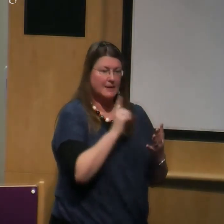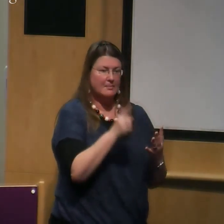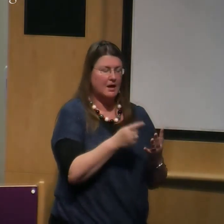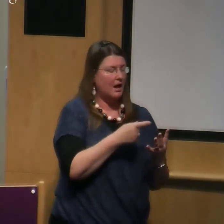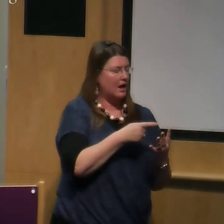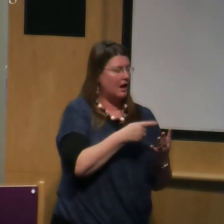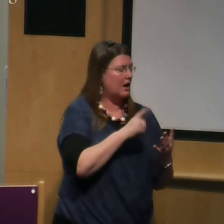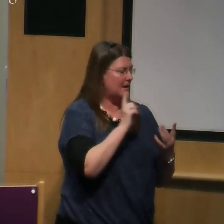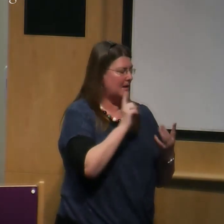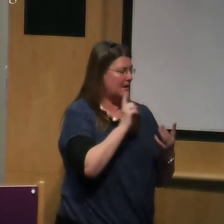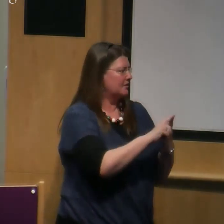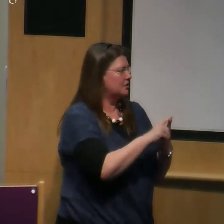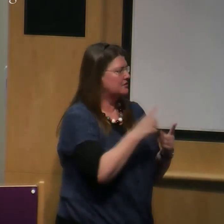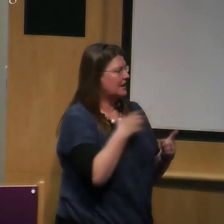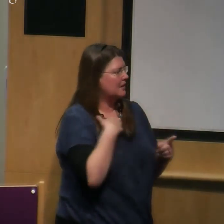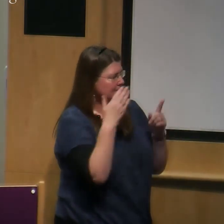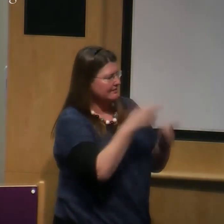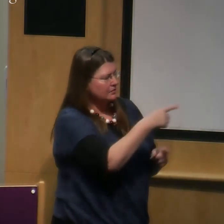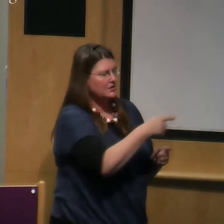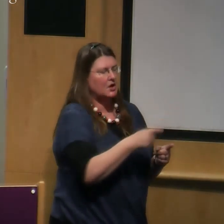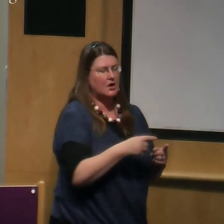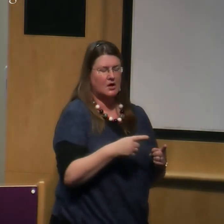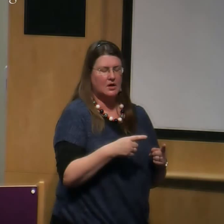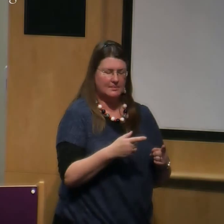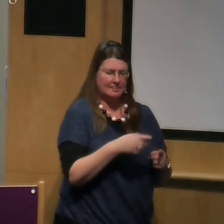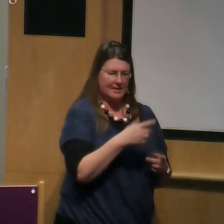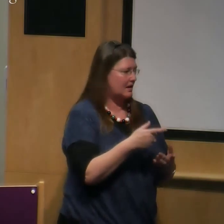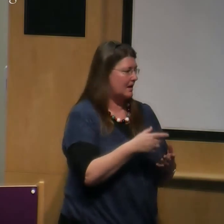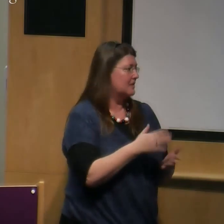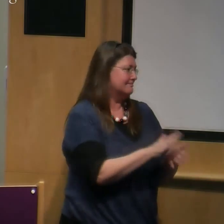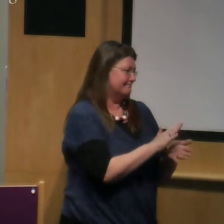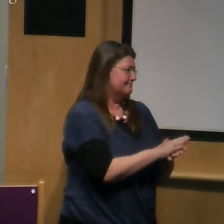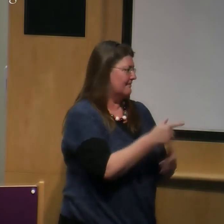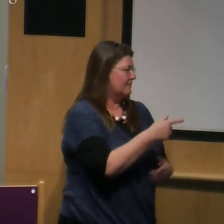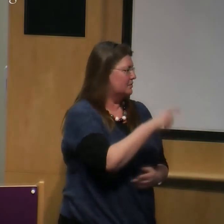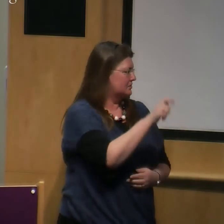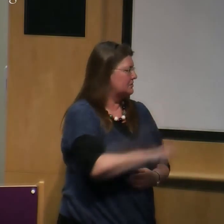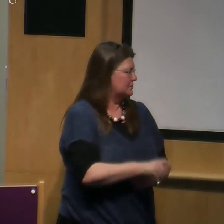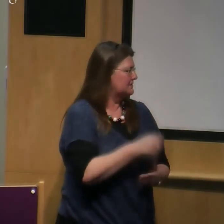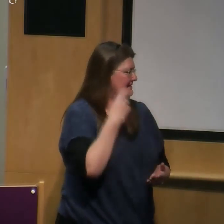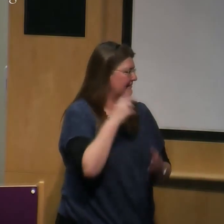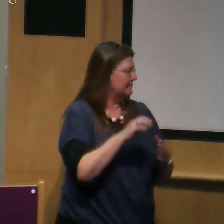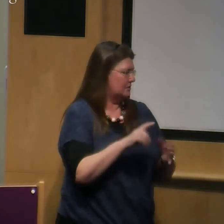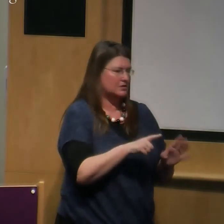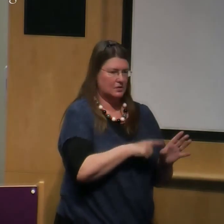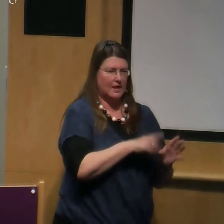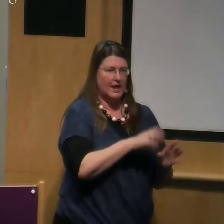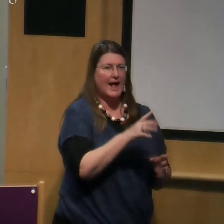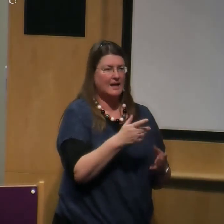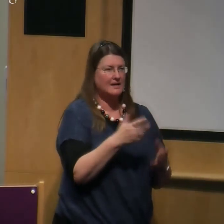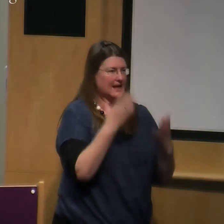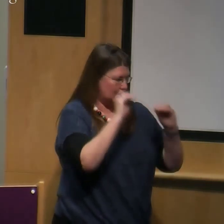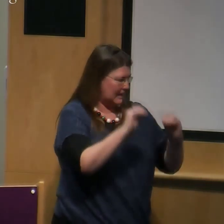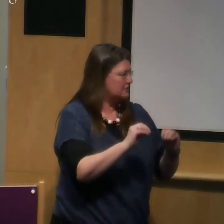I've got four different comments, really. Firstly, I'd like to focus my first question and comment around the deaf